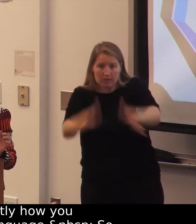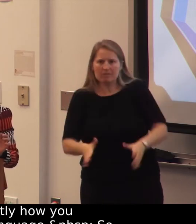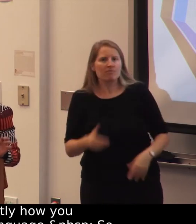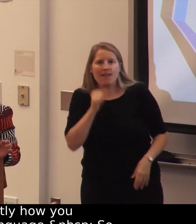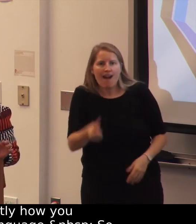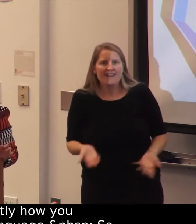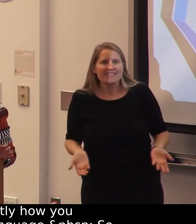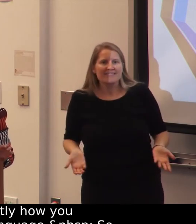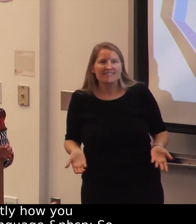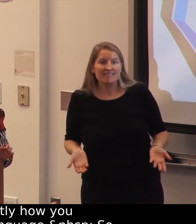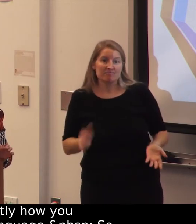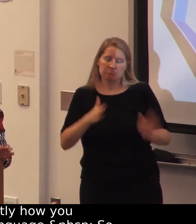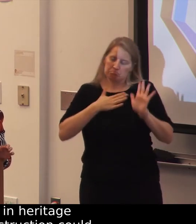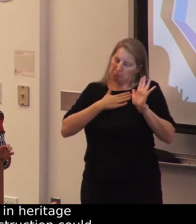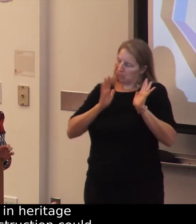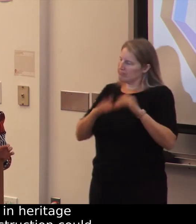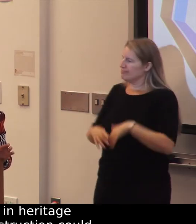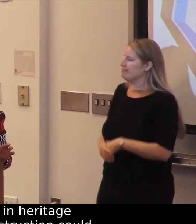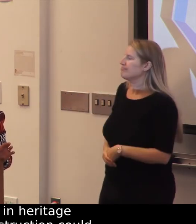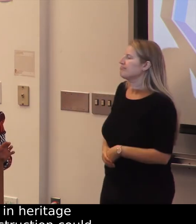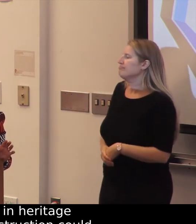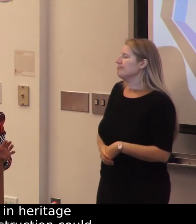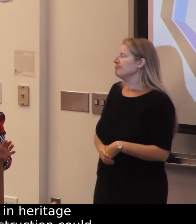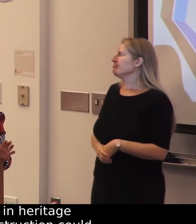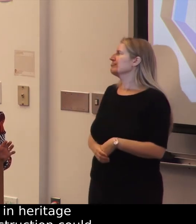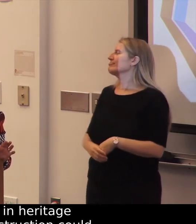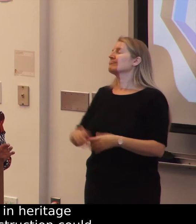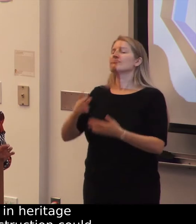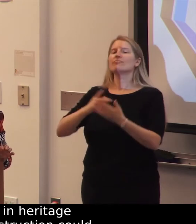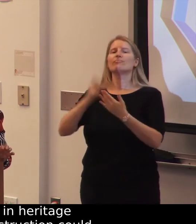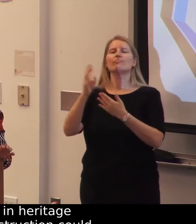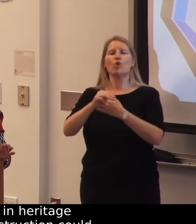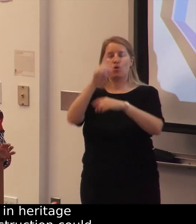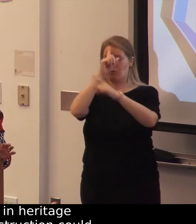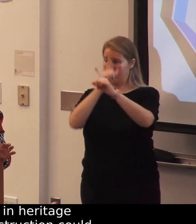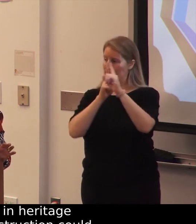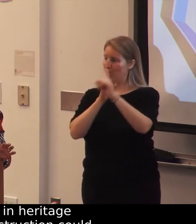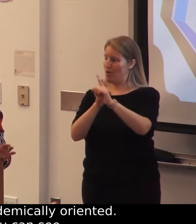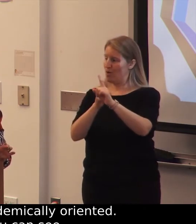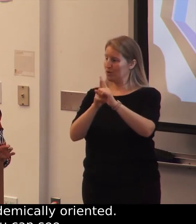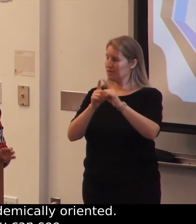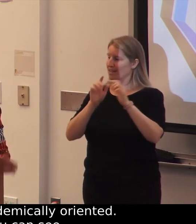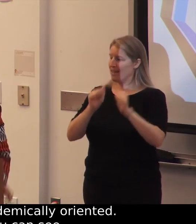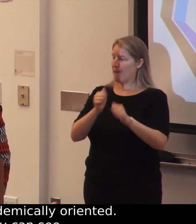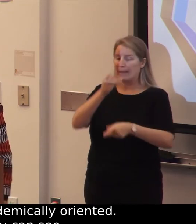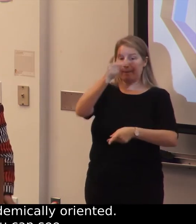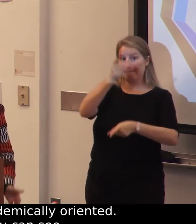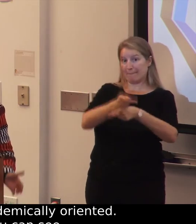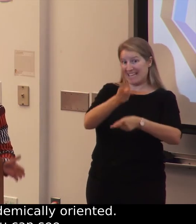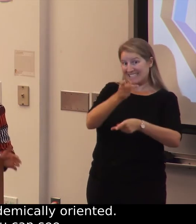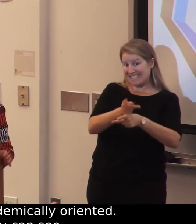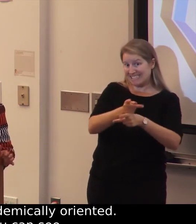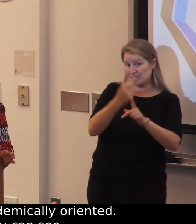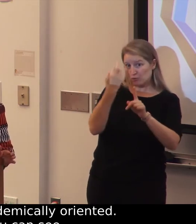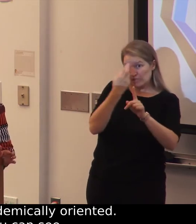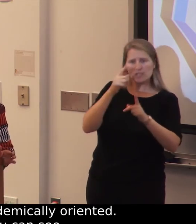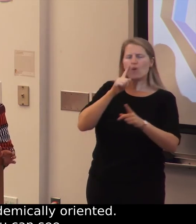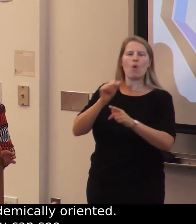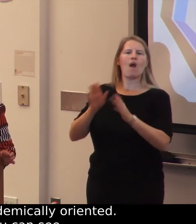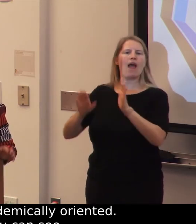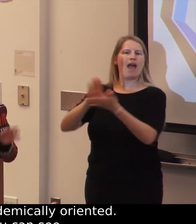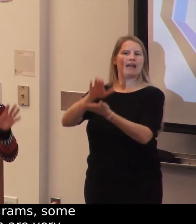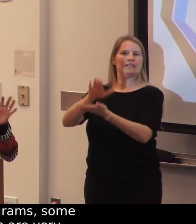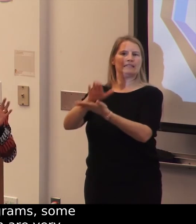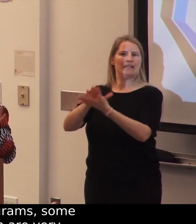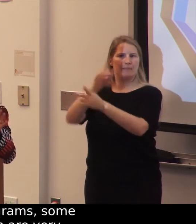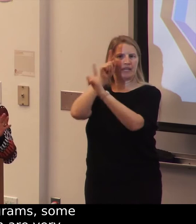language. So program goals, for example, in heritage language instruction could be either maintenance-oriented or academically-oriented, right?